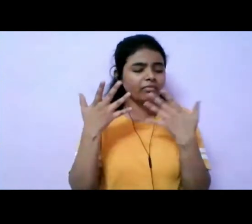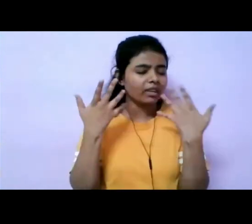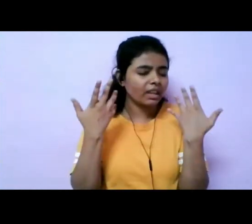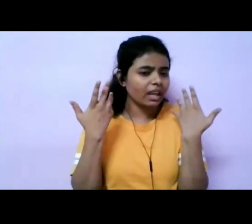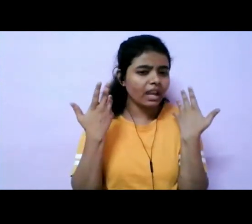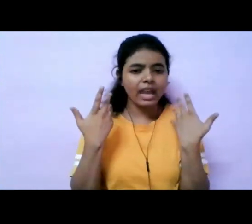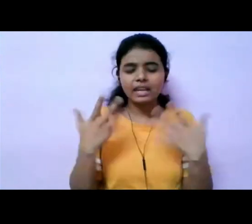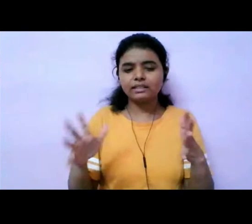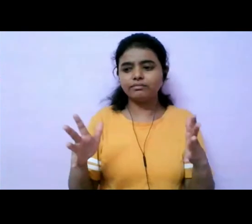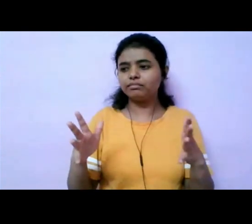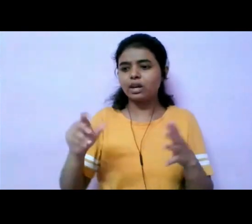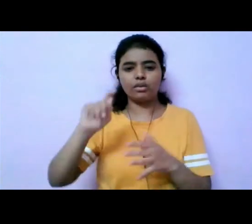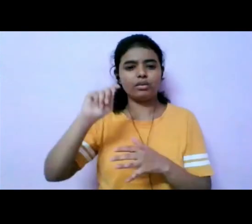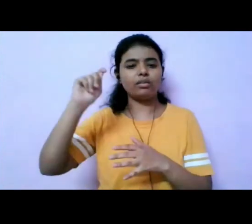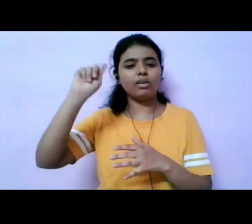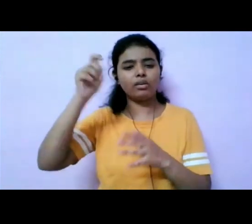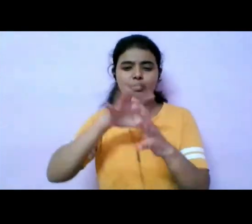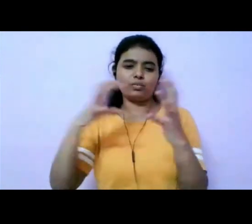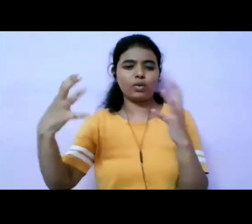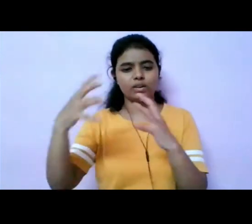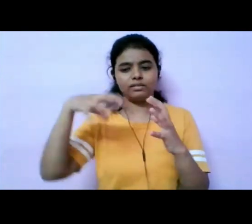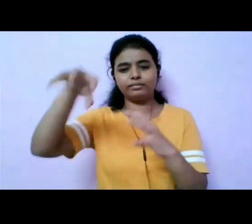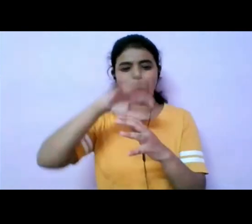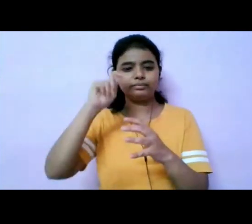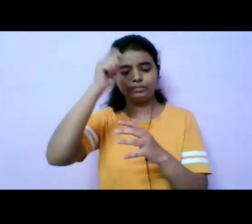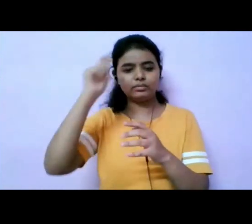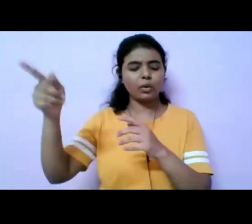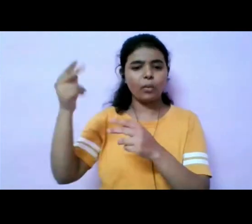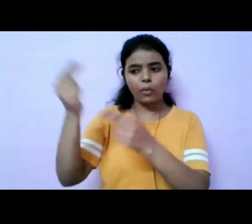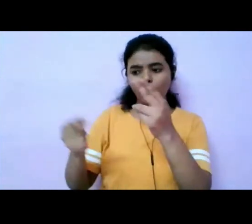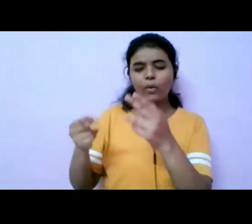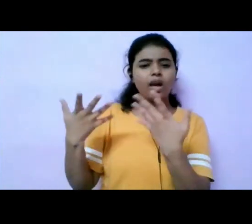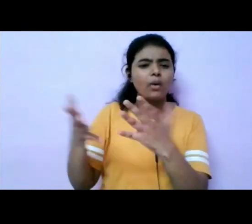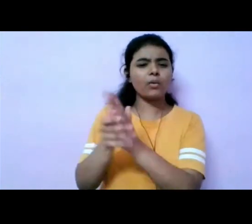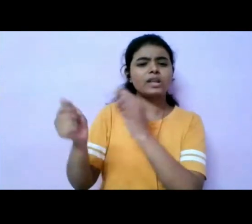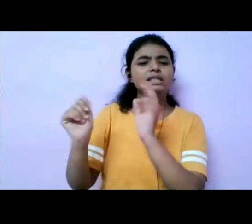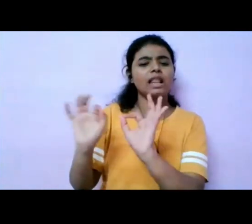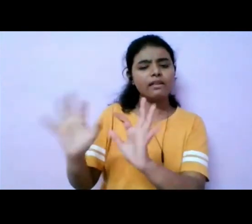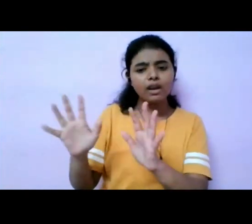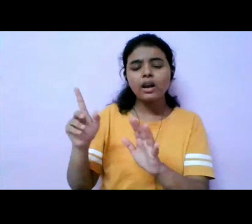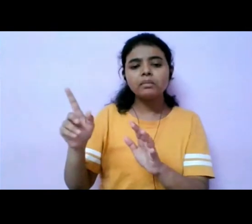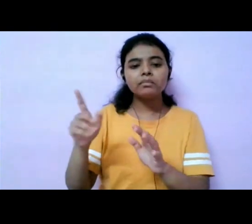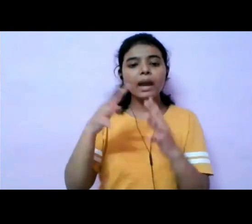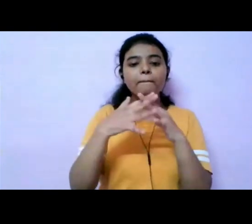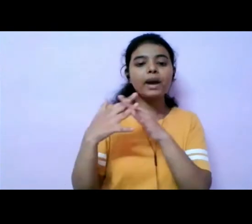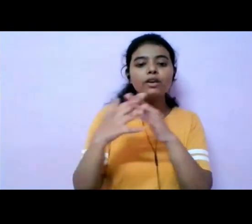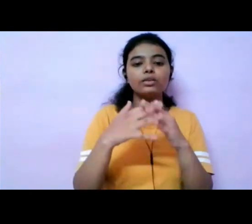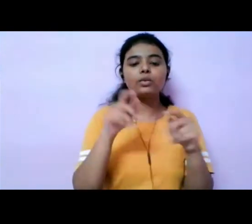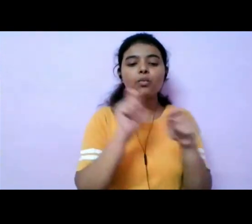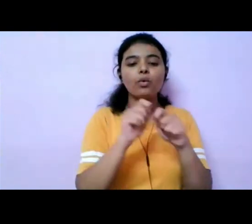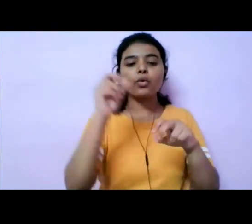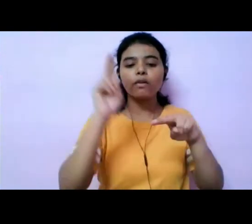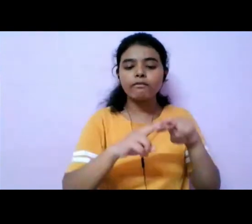foreign artist inspired by an American work of art, there is an